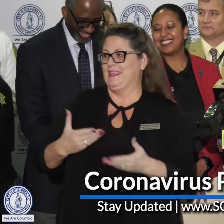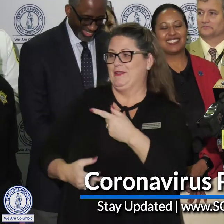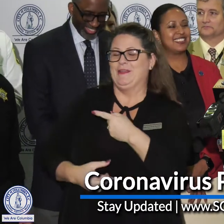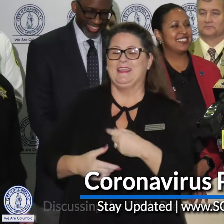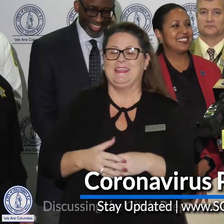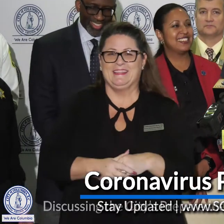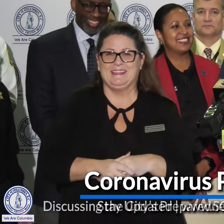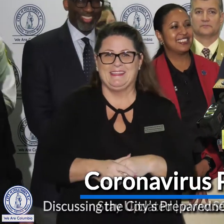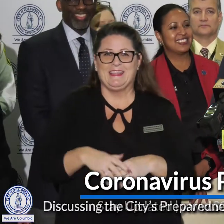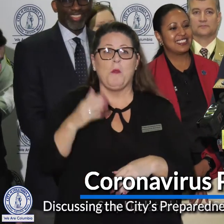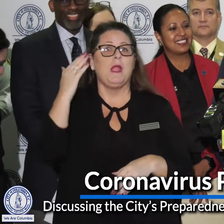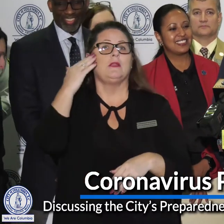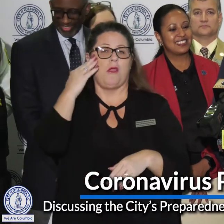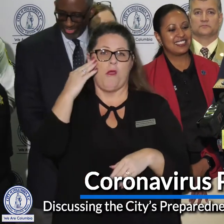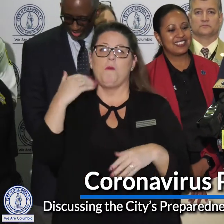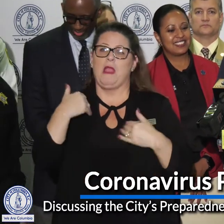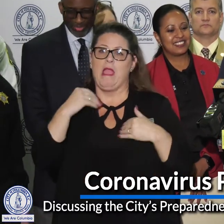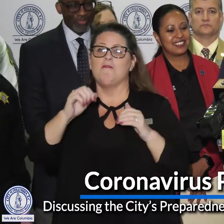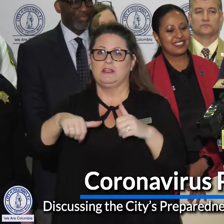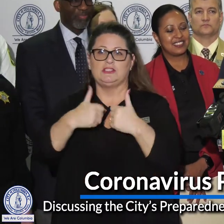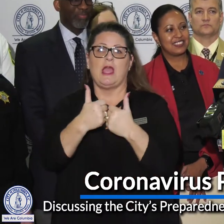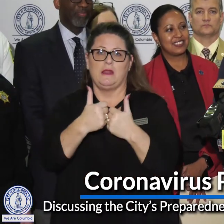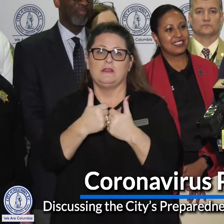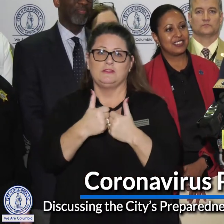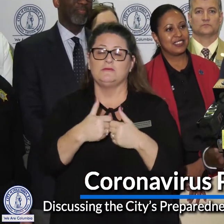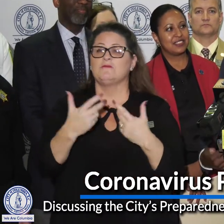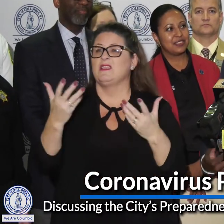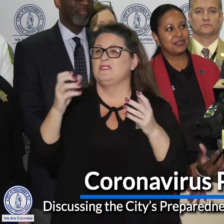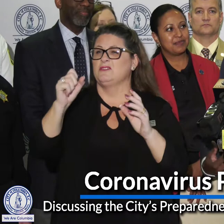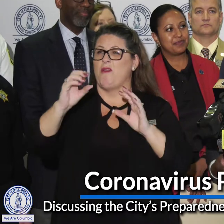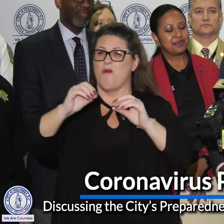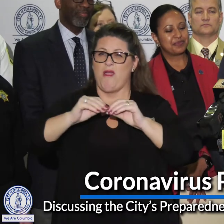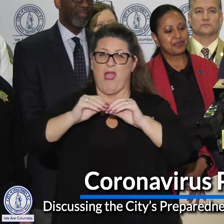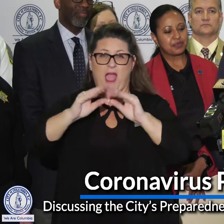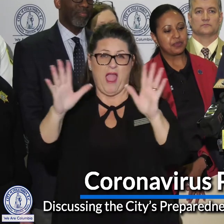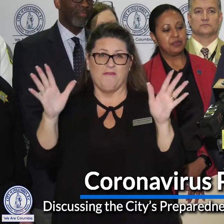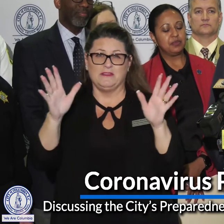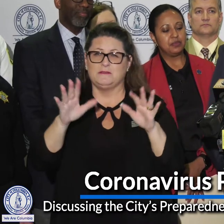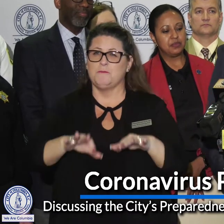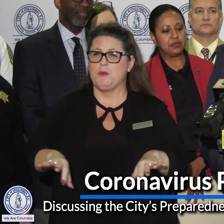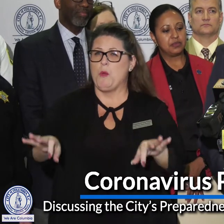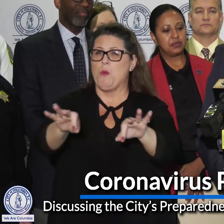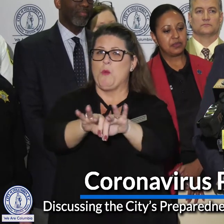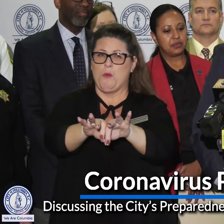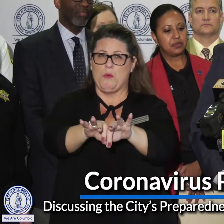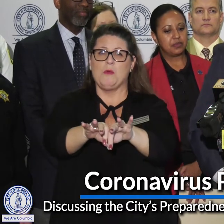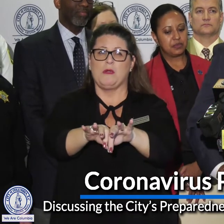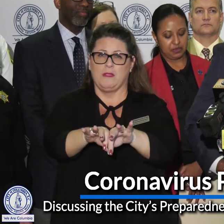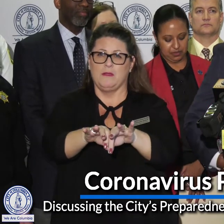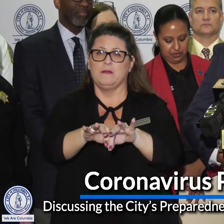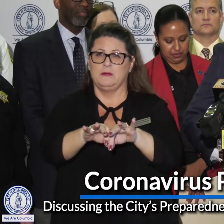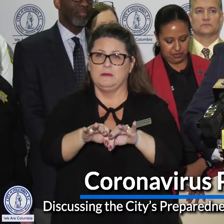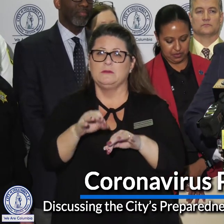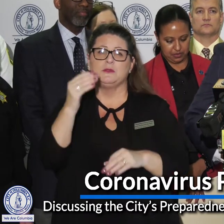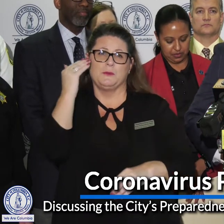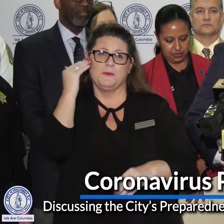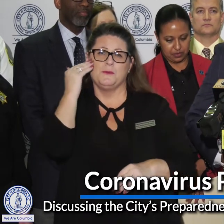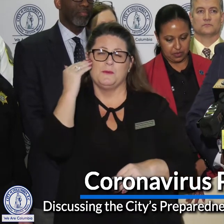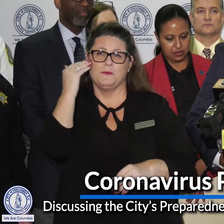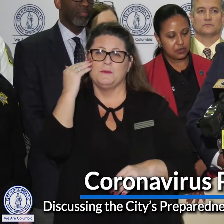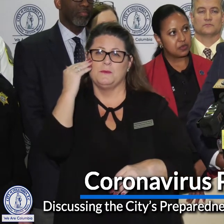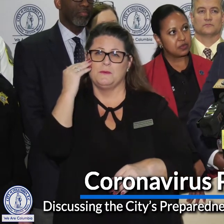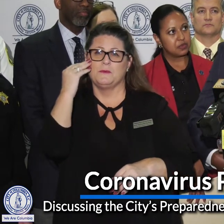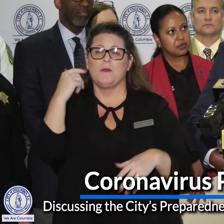regardless of the challenge that we're facing. Obviously, it's important to recognize that we are